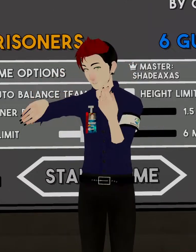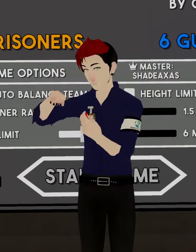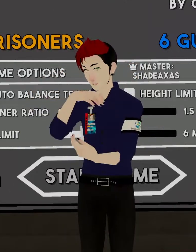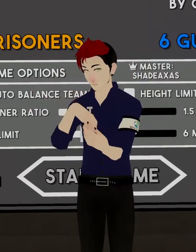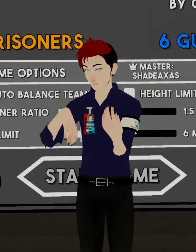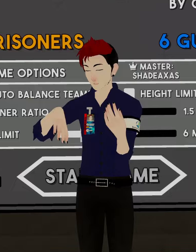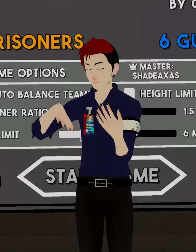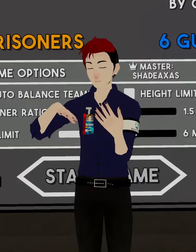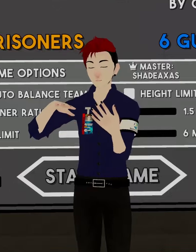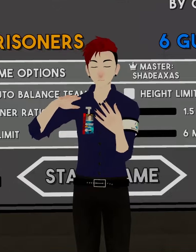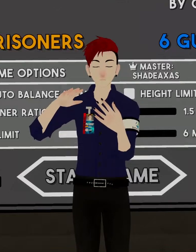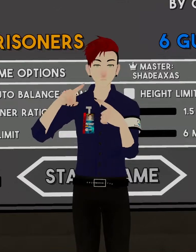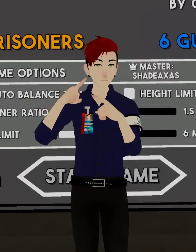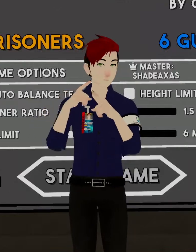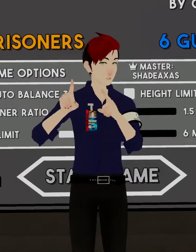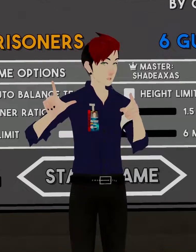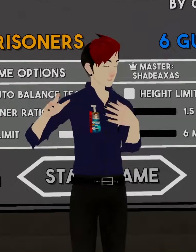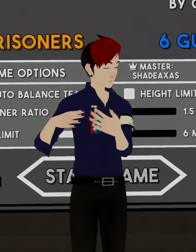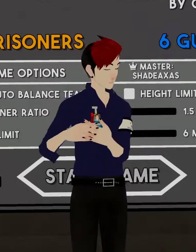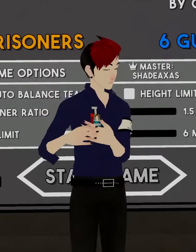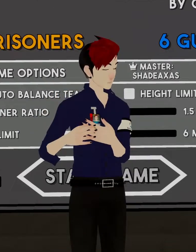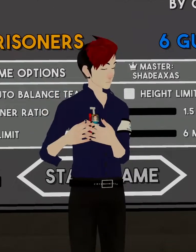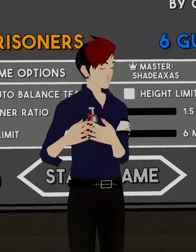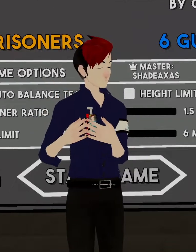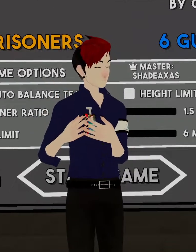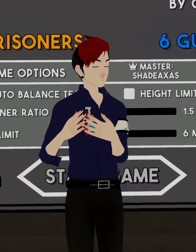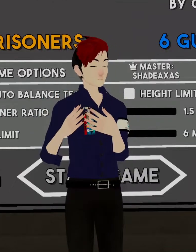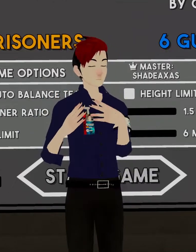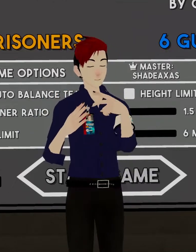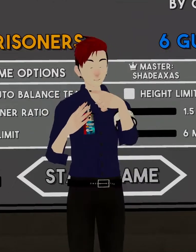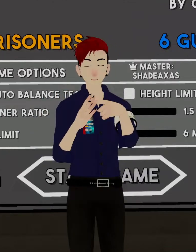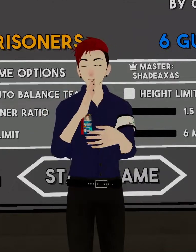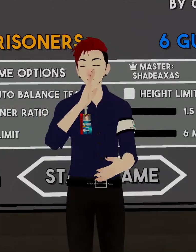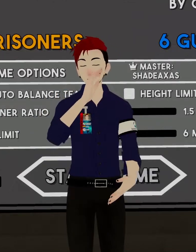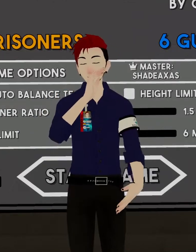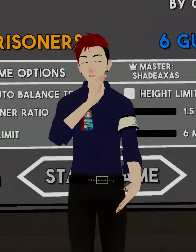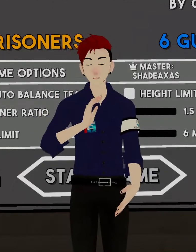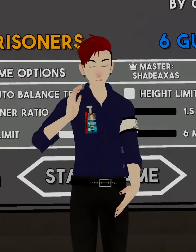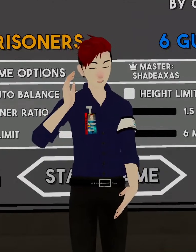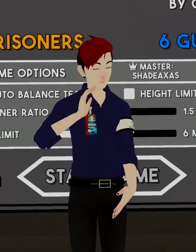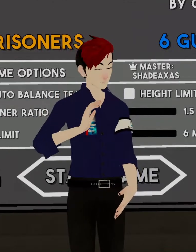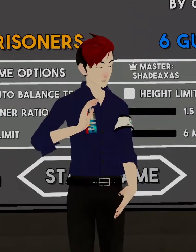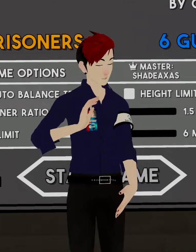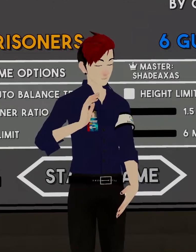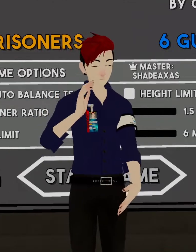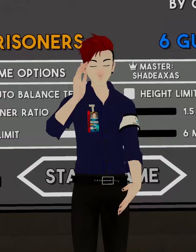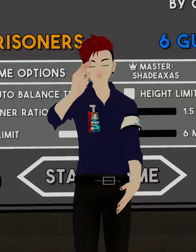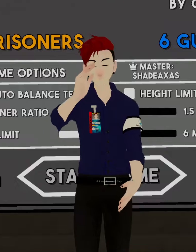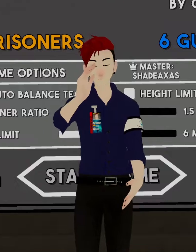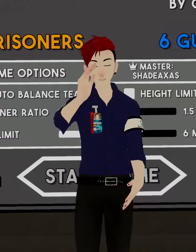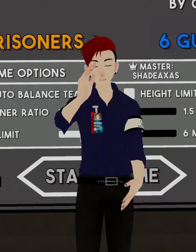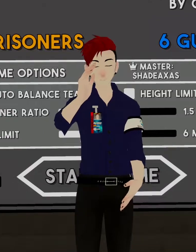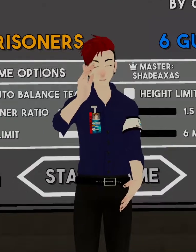and wander around. There are different rooms. There is the cafeteria. That's a C